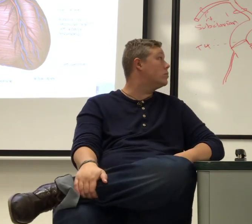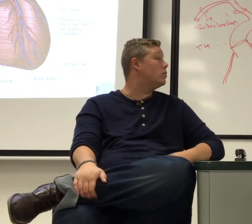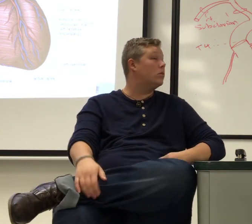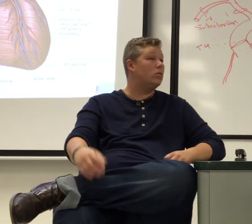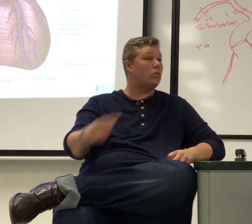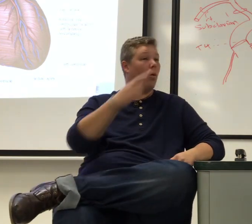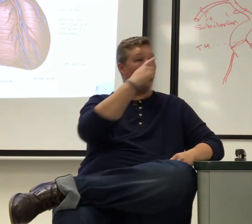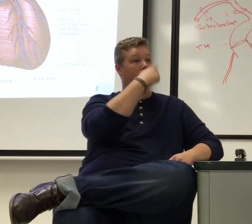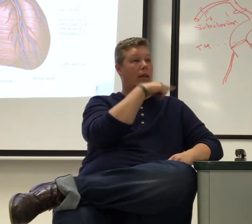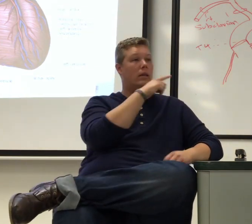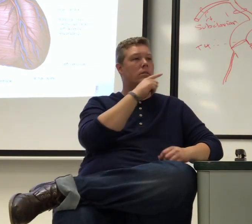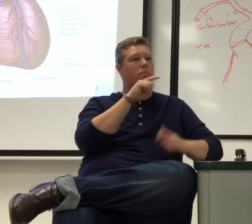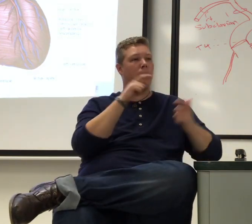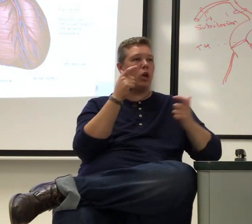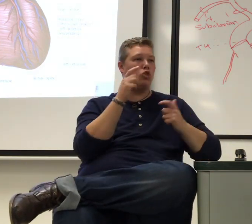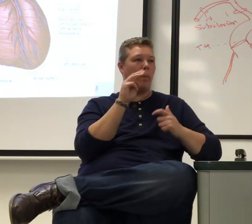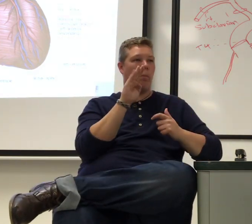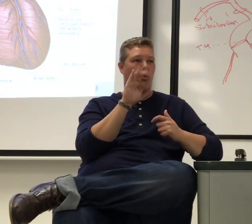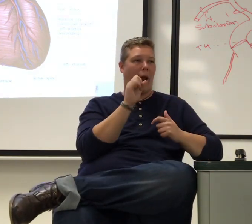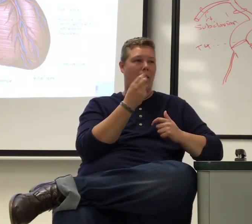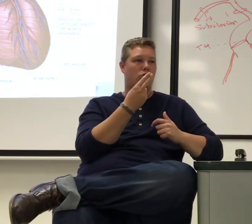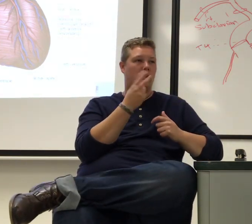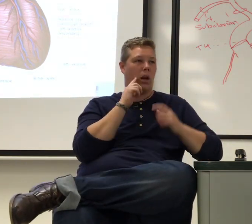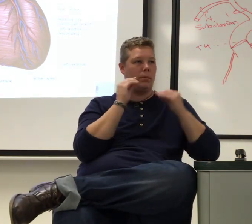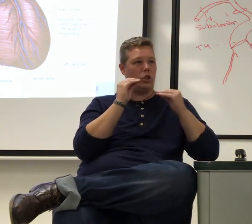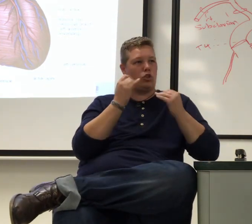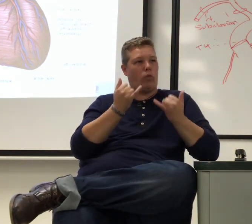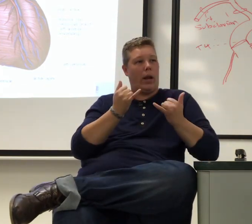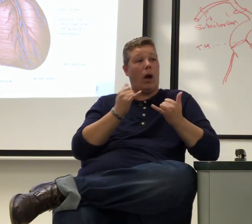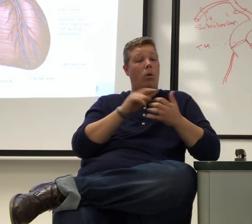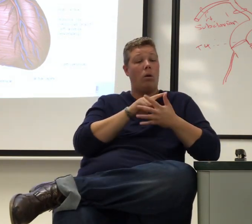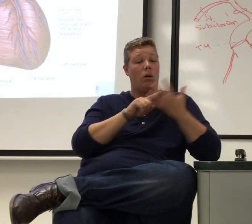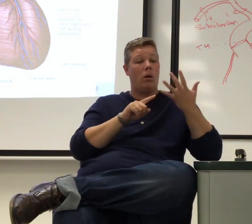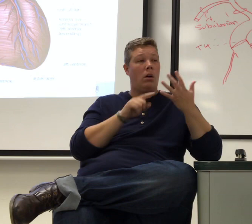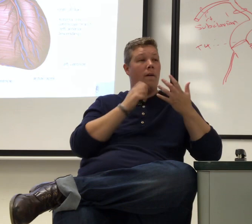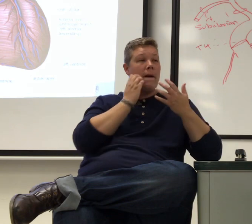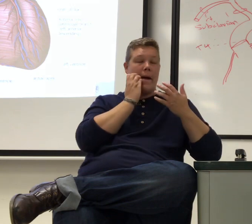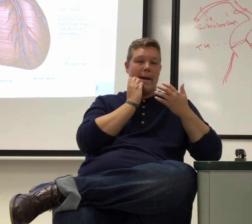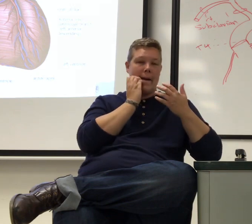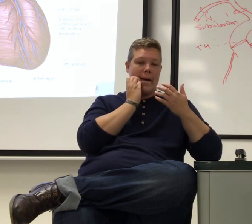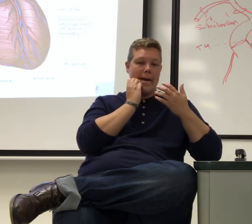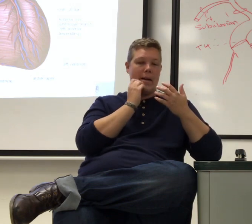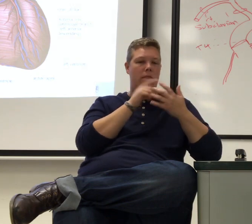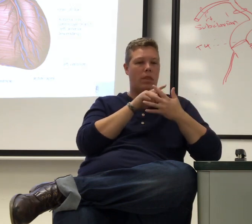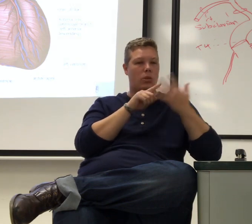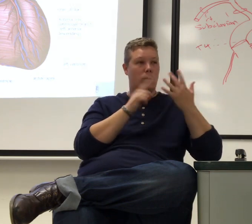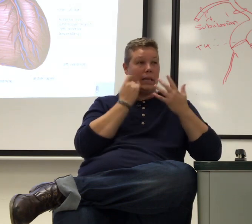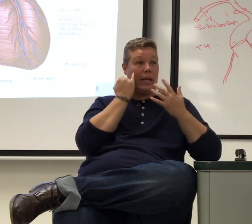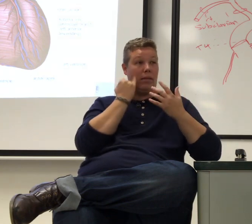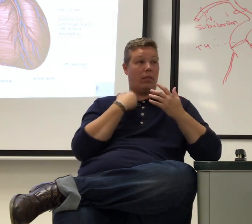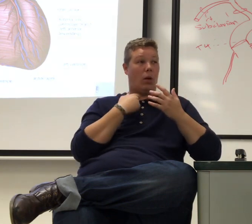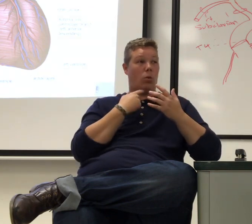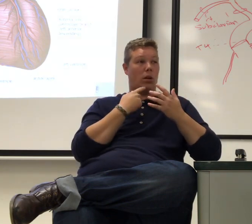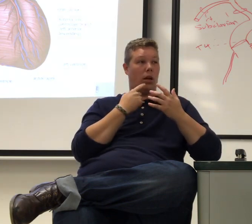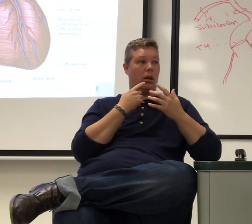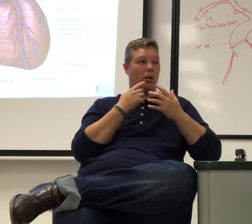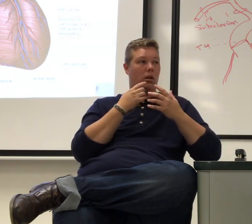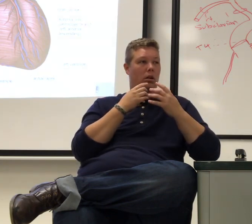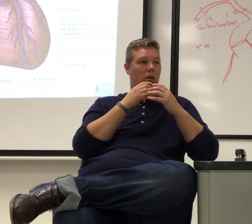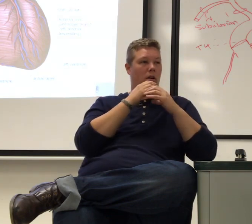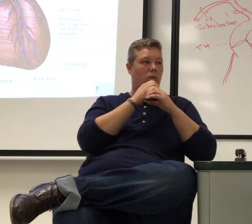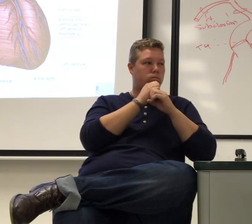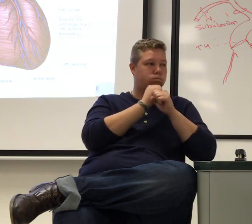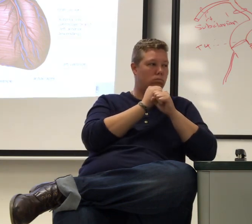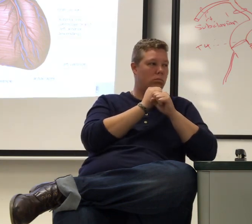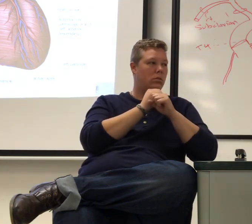So these major branches that I'm teaching now, they're the ones that, if they get clogged, they can have a heart attack. Maybe you heard